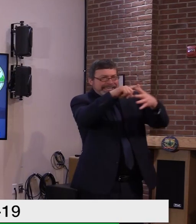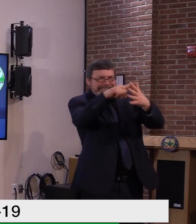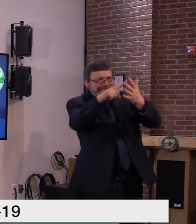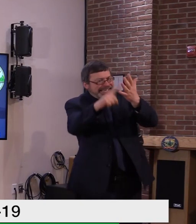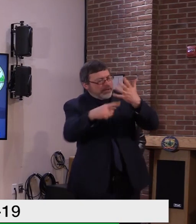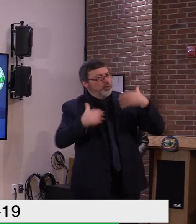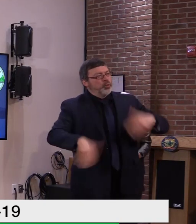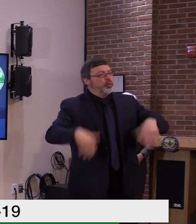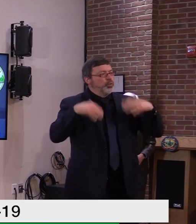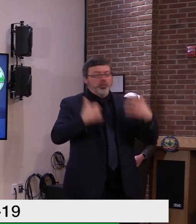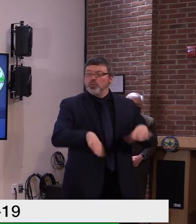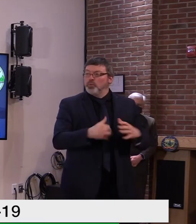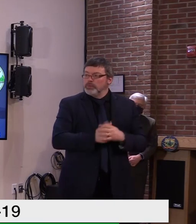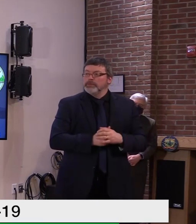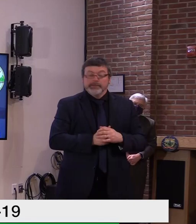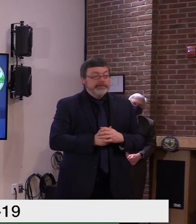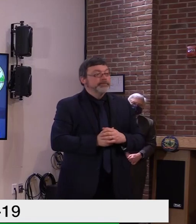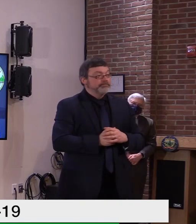Good morning, Governor.